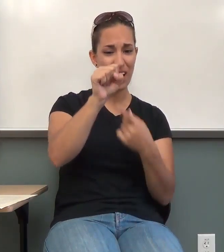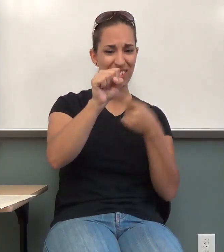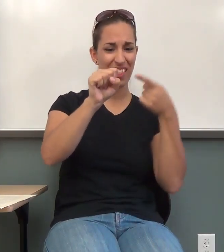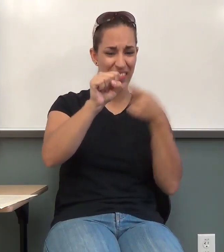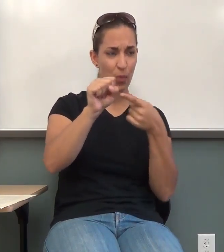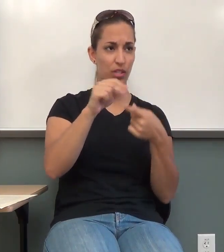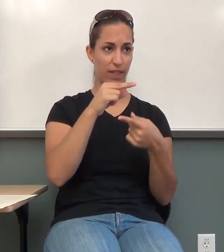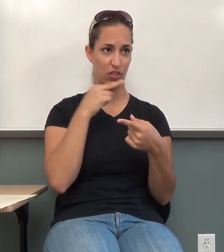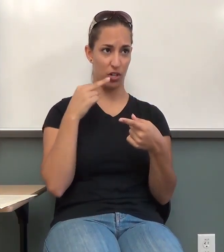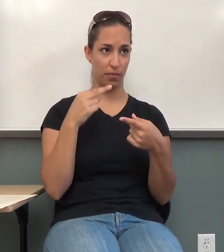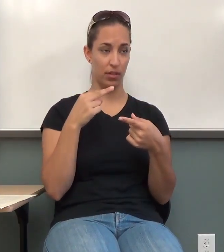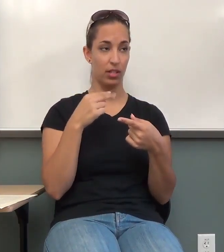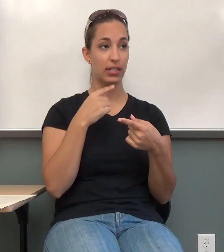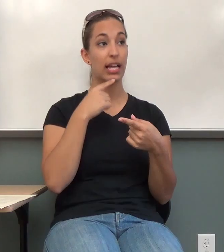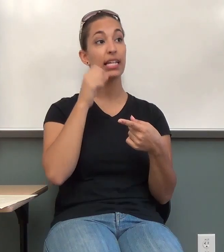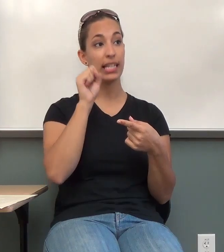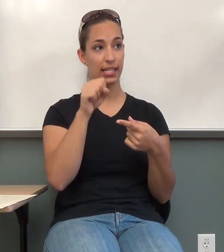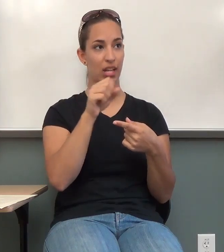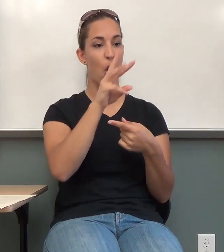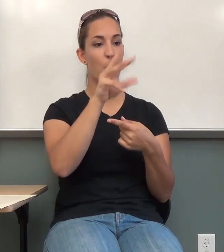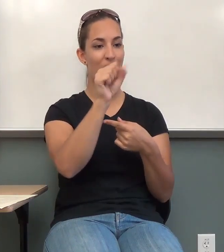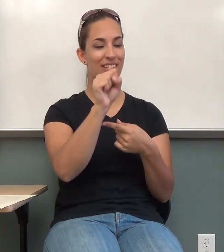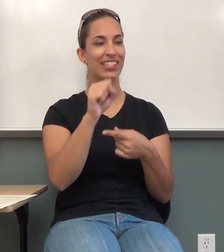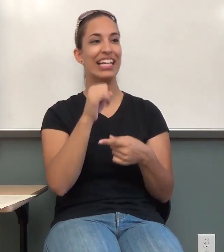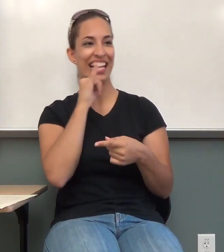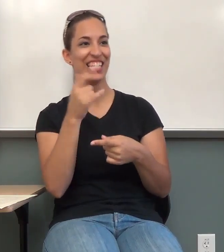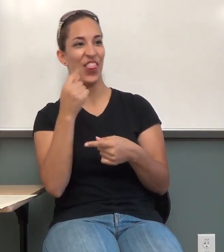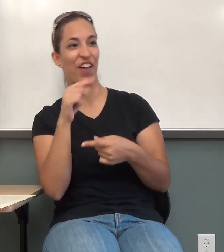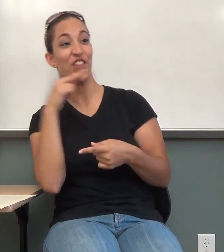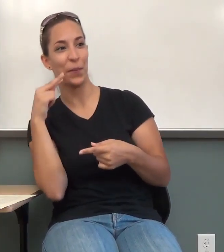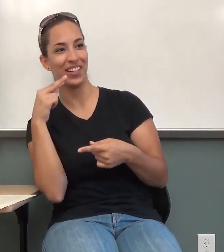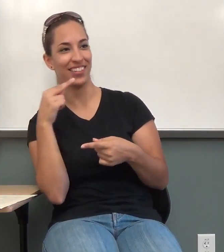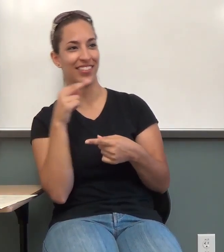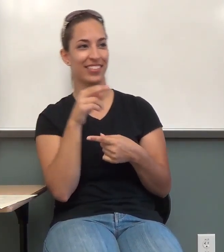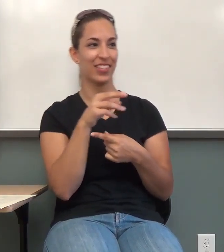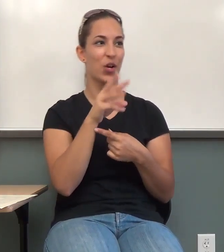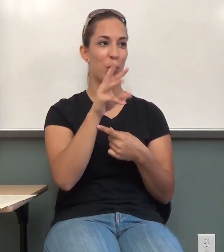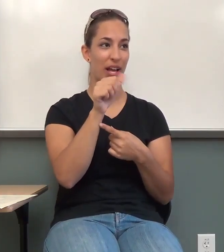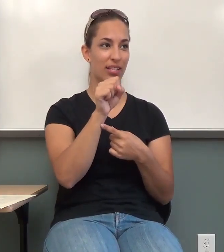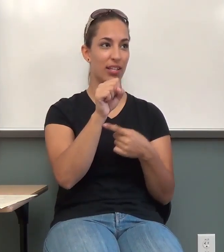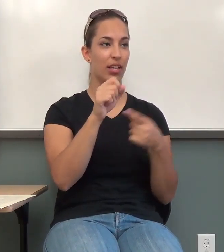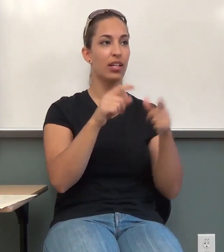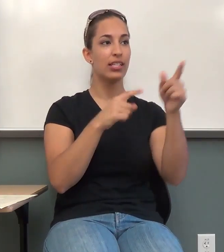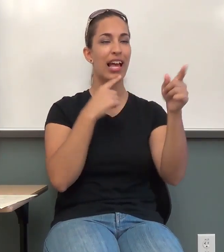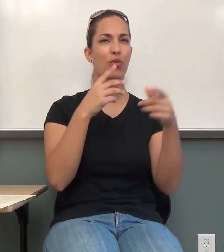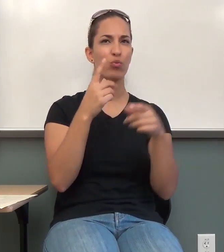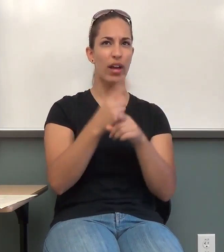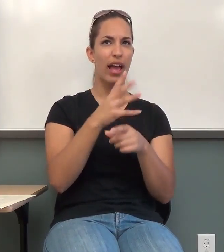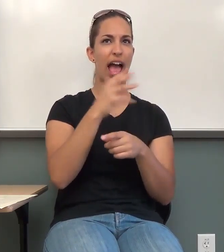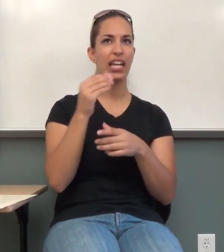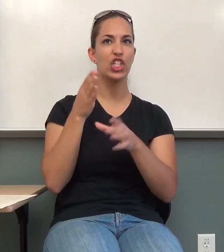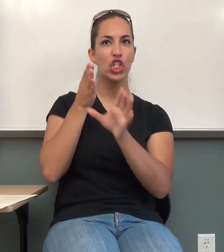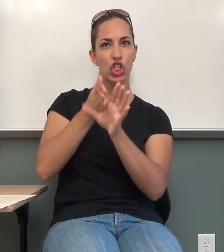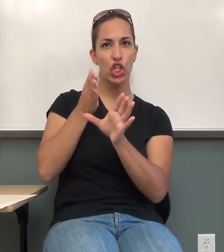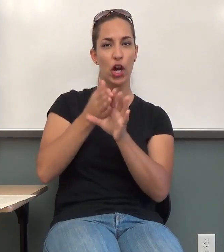Was. Was is the verb. and then, what's it called? Disturbing would be like the object. Right. But also